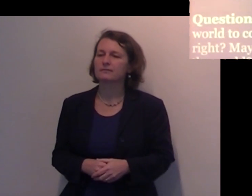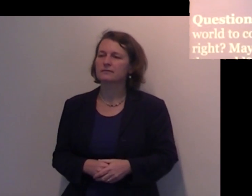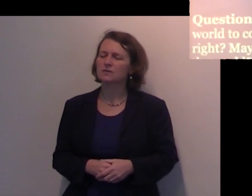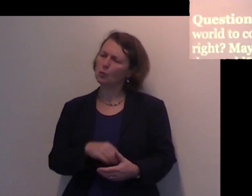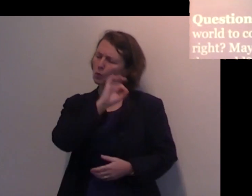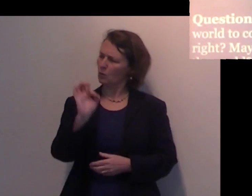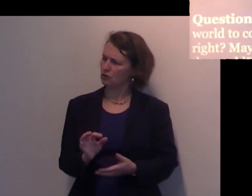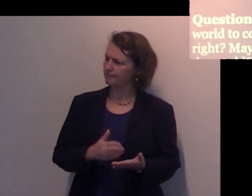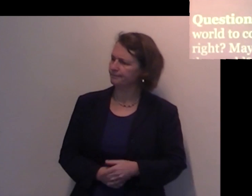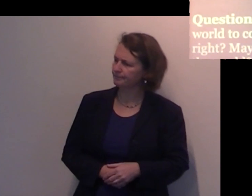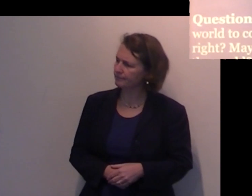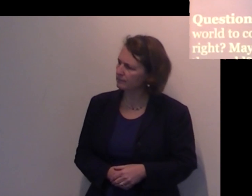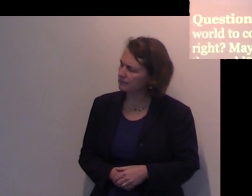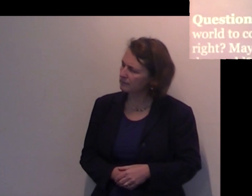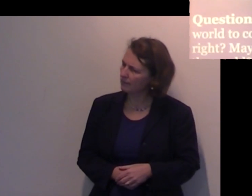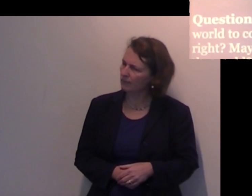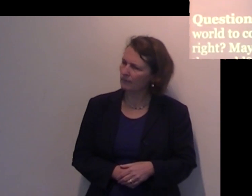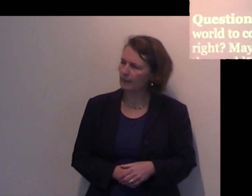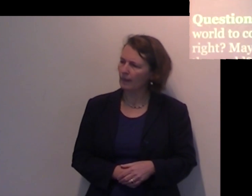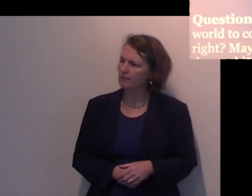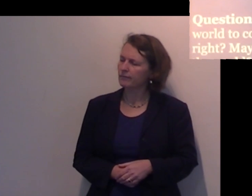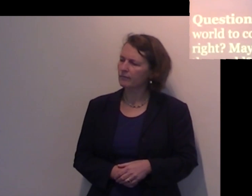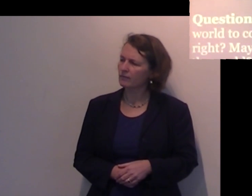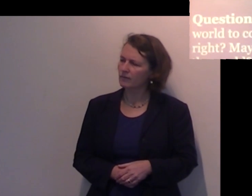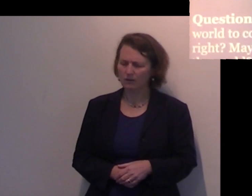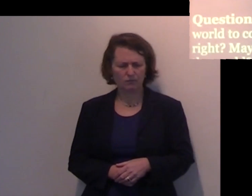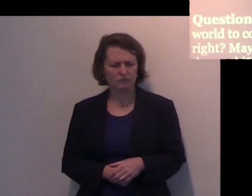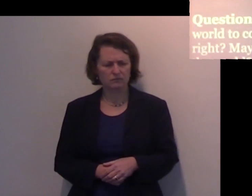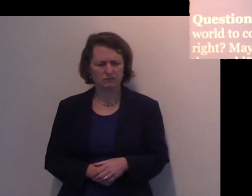Question: why does God allow the world to continue?